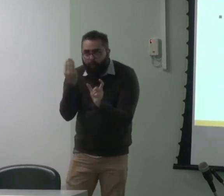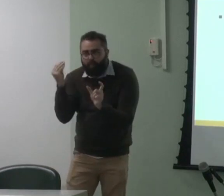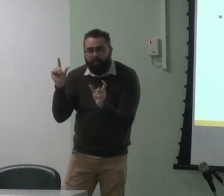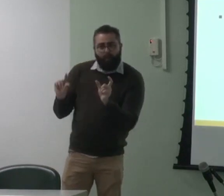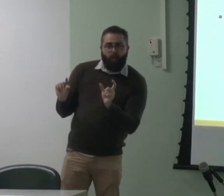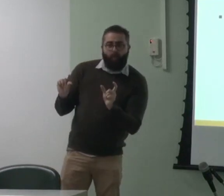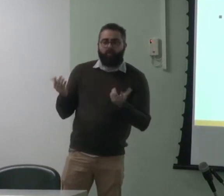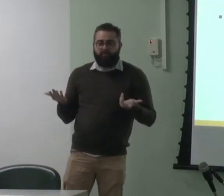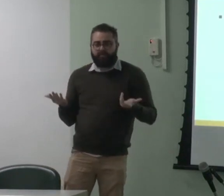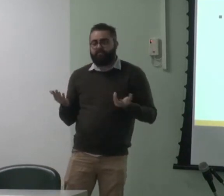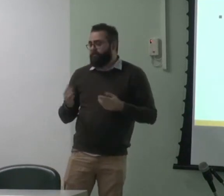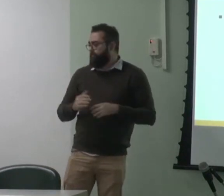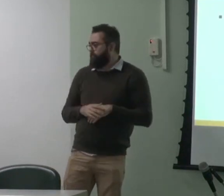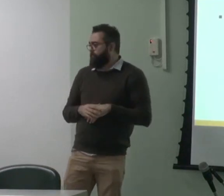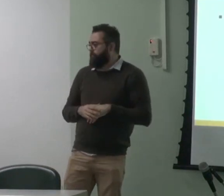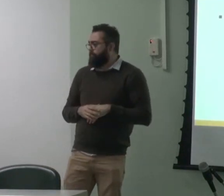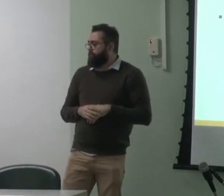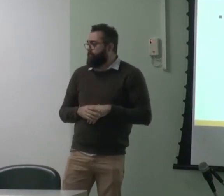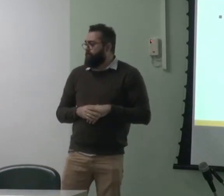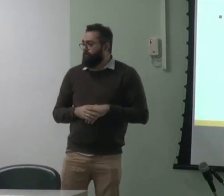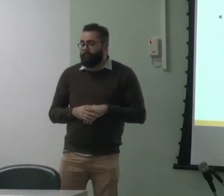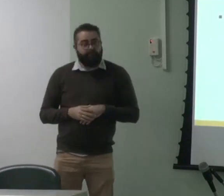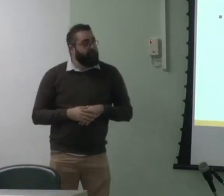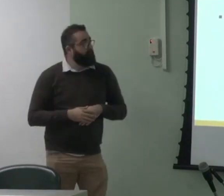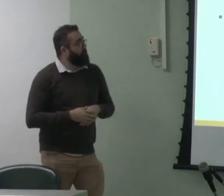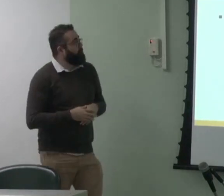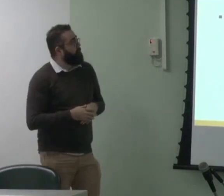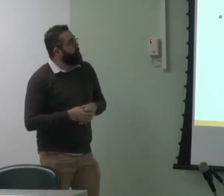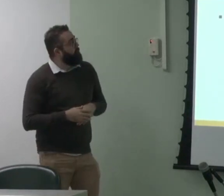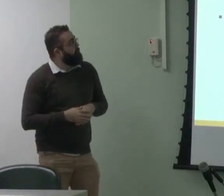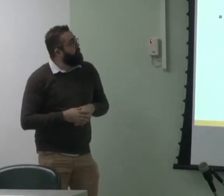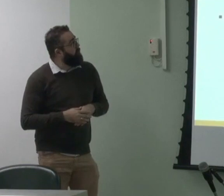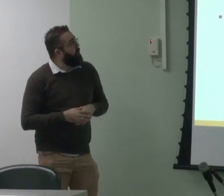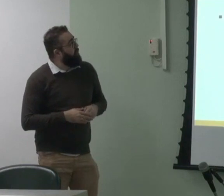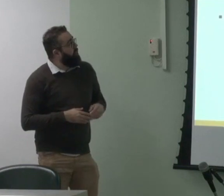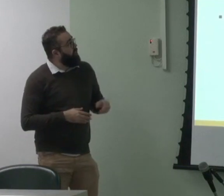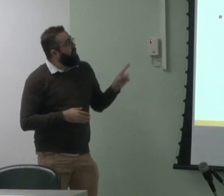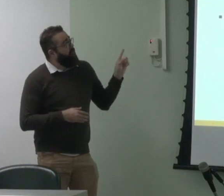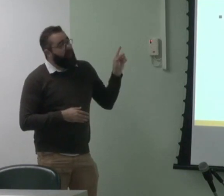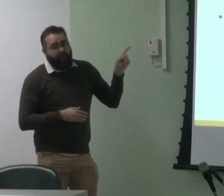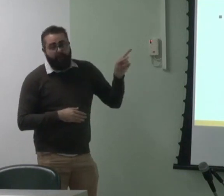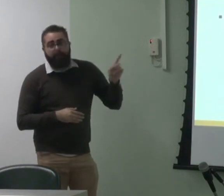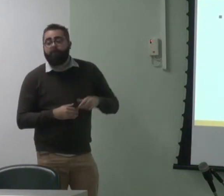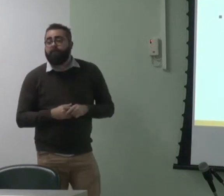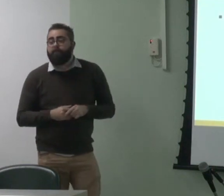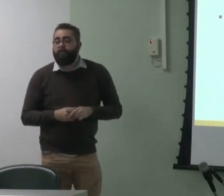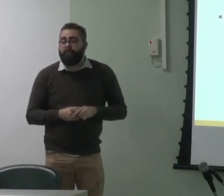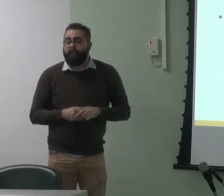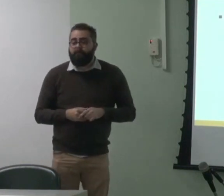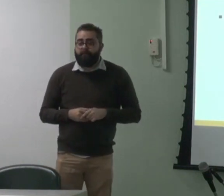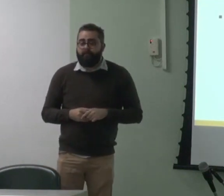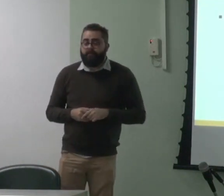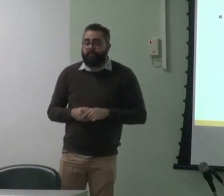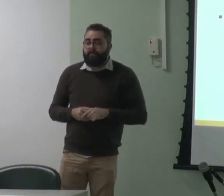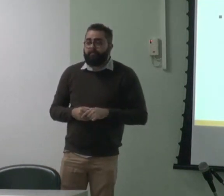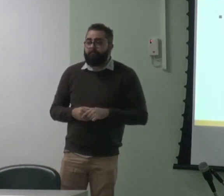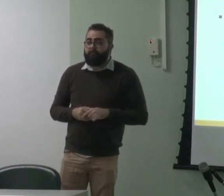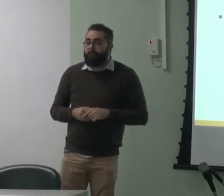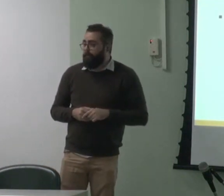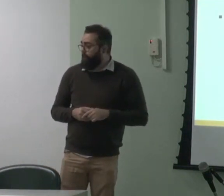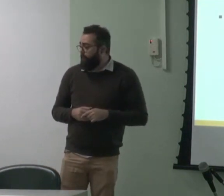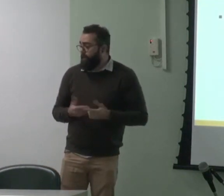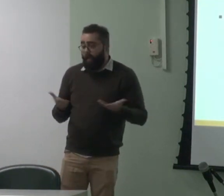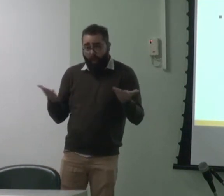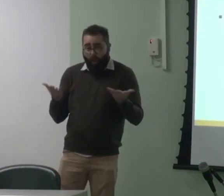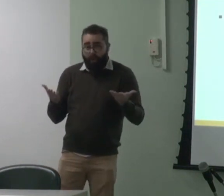if I just abandon this split between